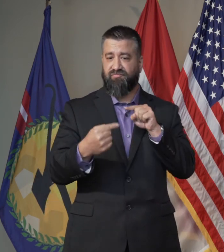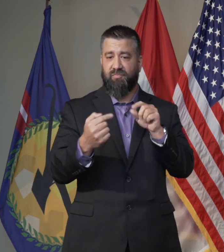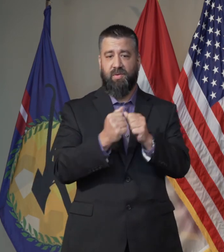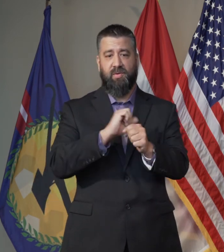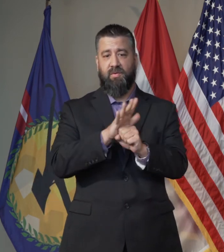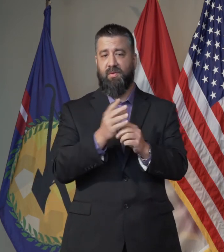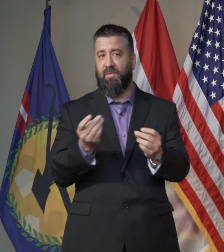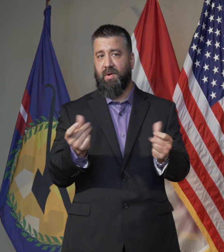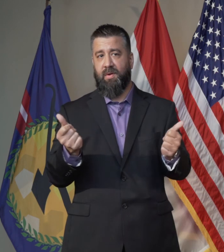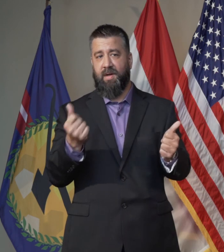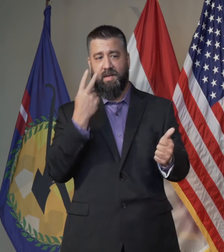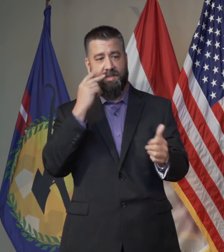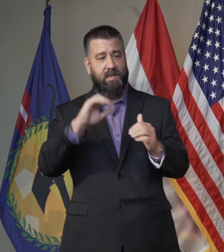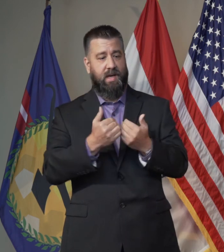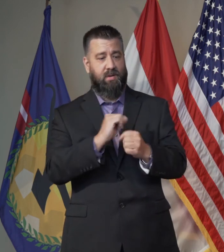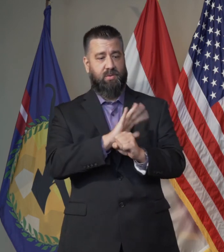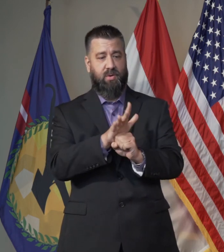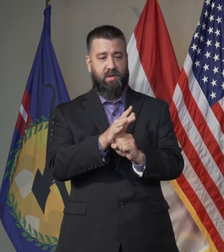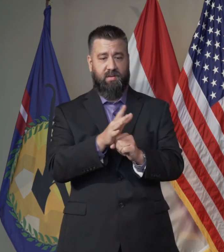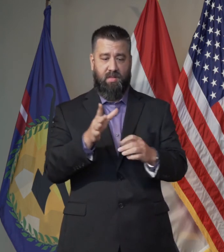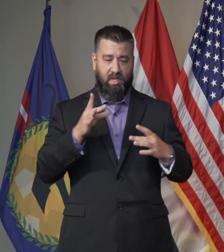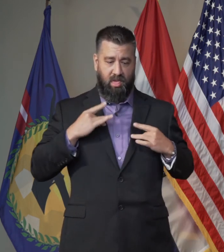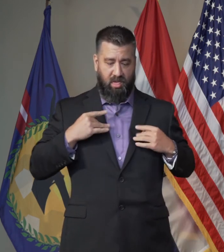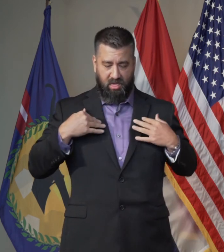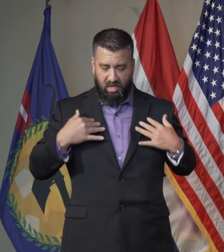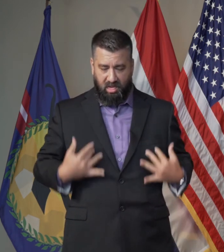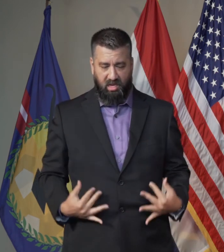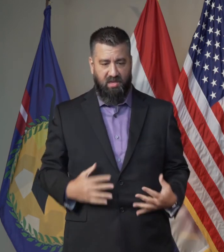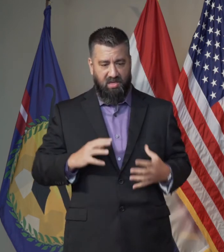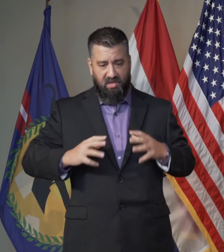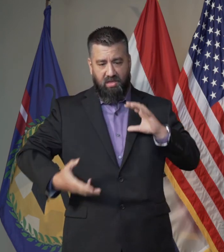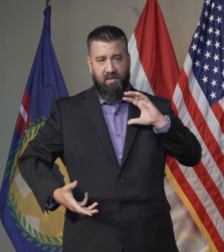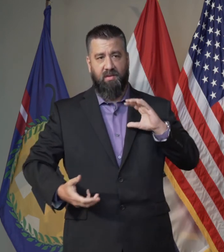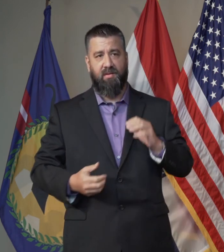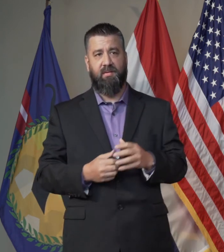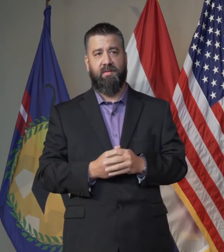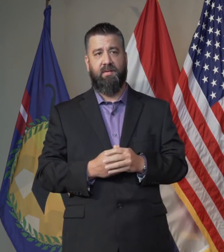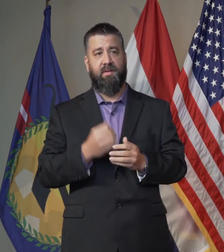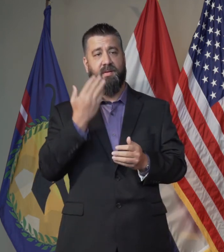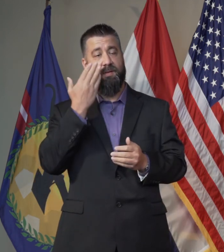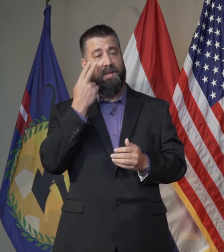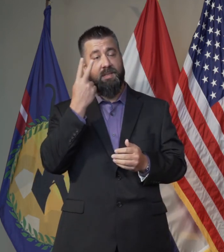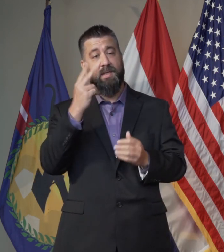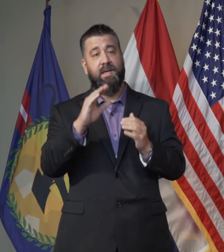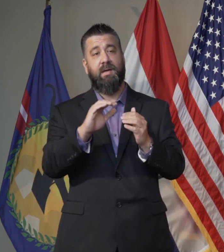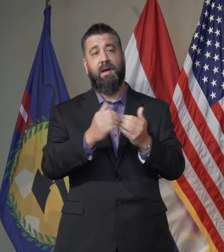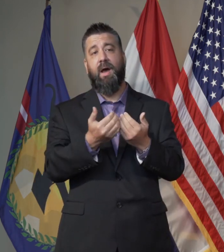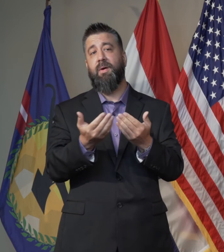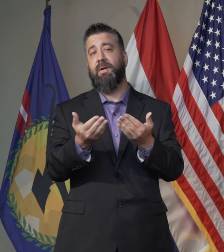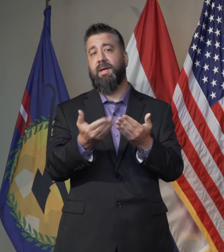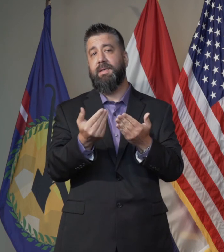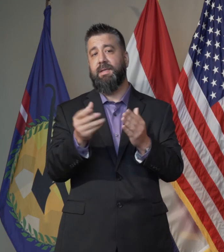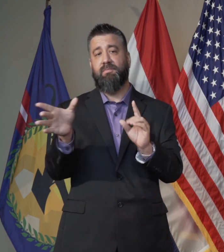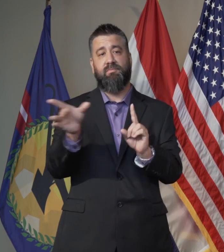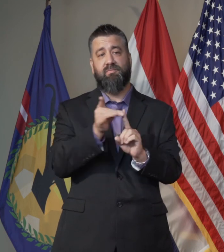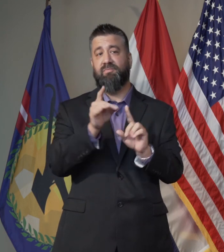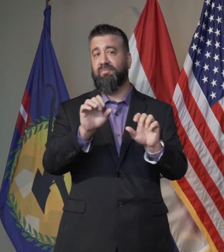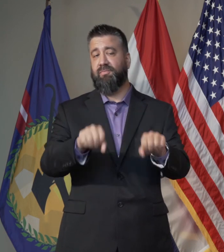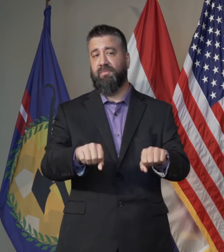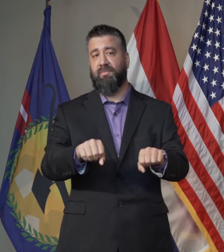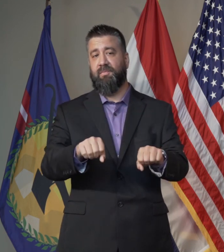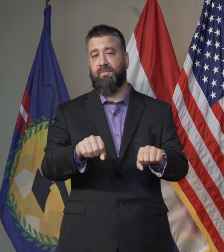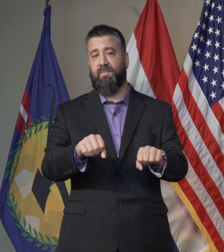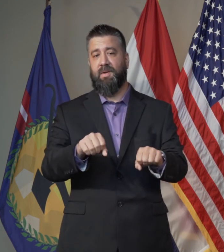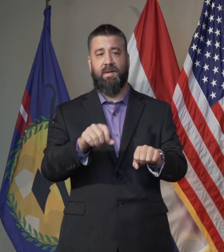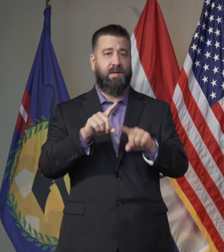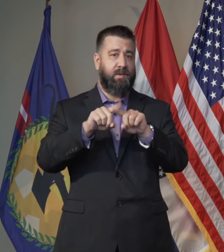affects bodies. They see how contagious it is, and they need the help of everyone in the community to remain responsible